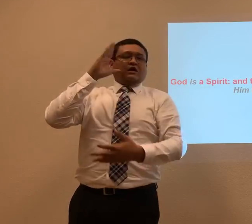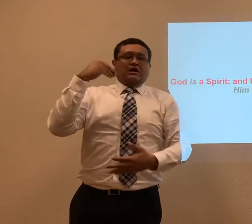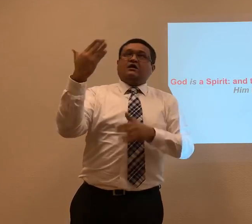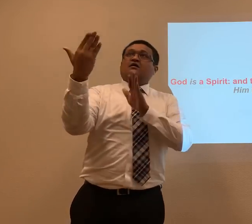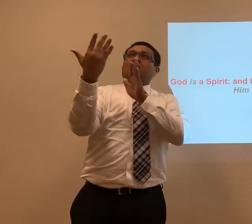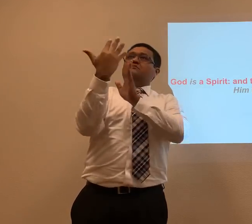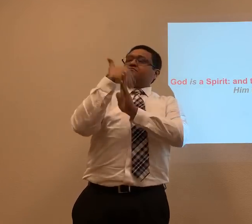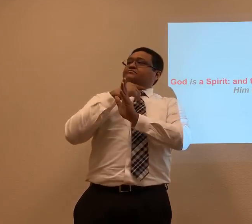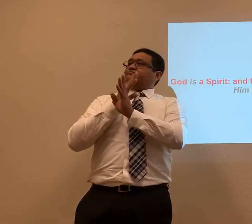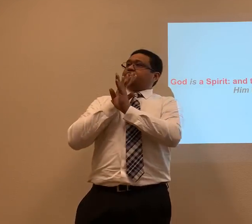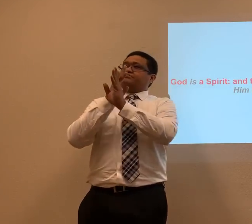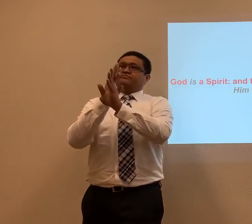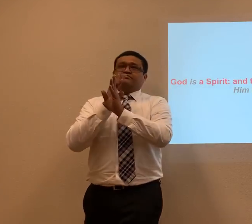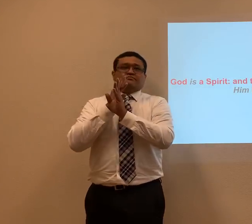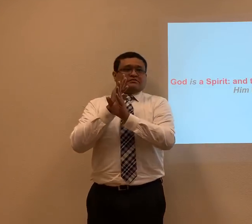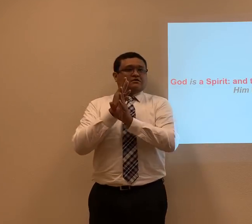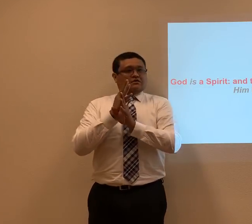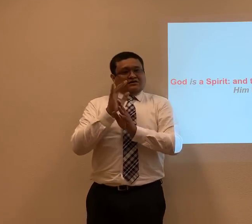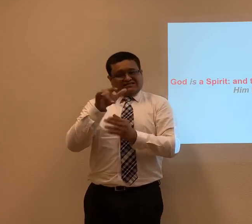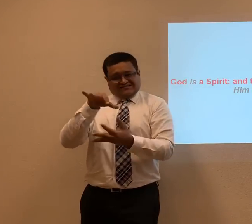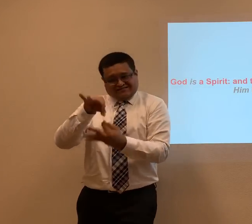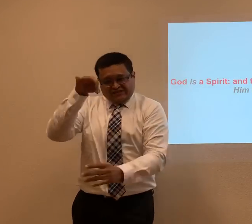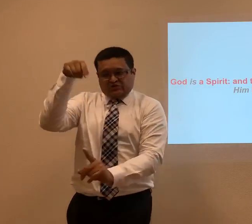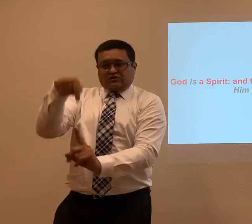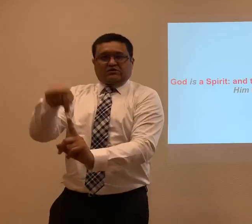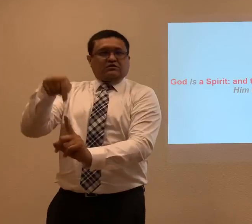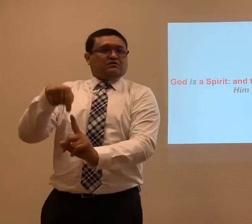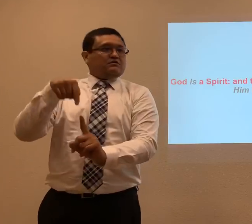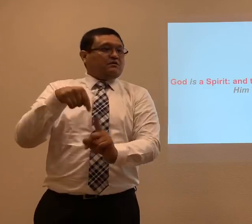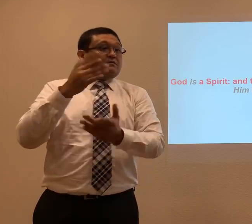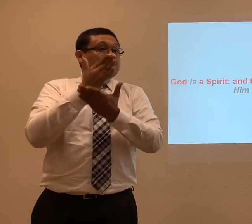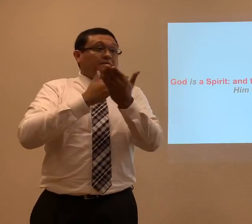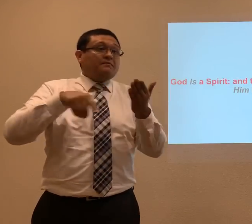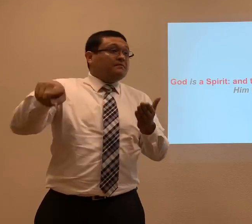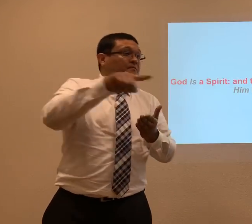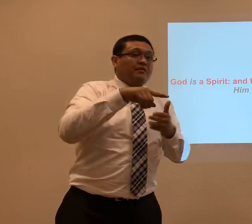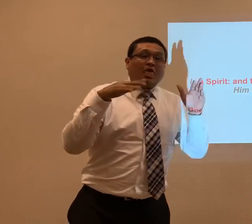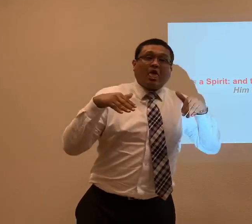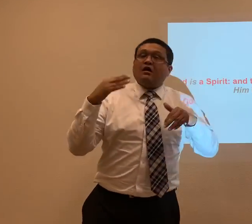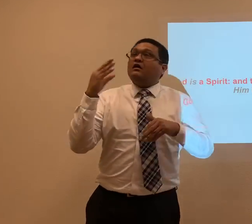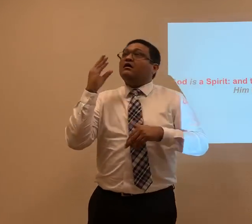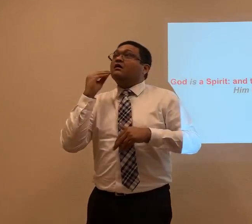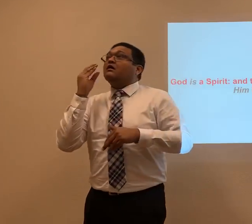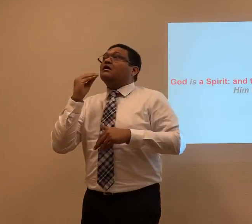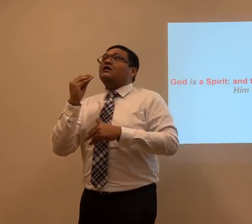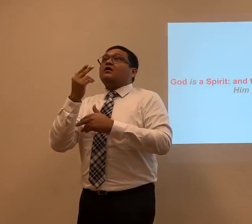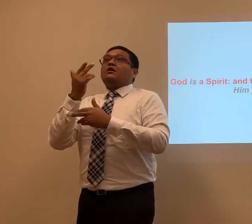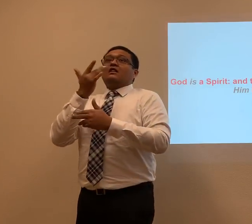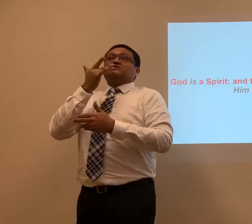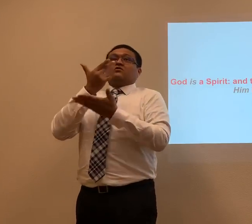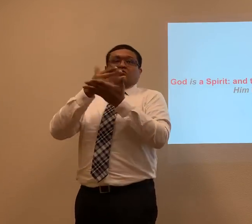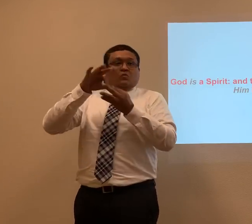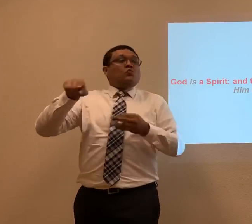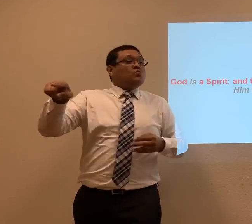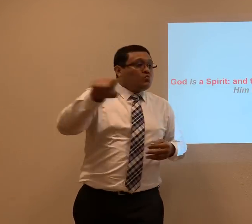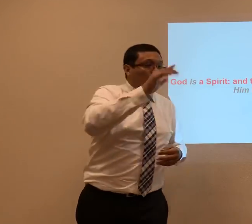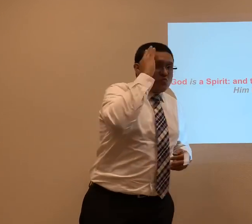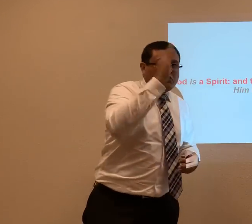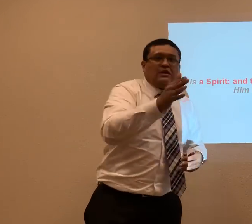to connect with God, and your spirit is trying to connect with God. Some of you haven't yet tasted the Holy Ghost. You